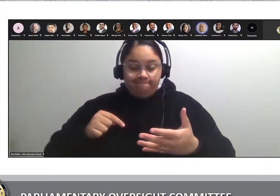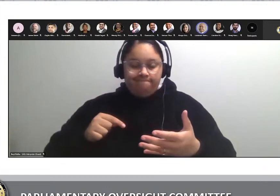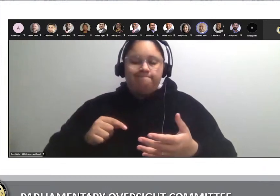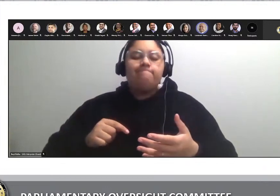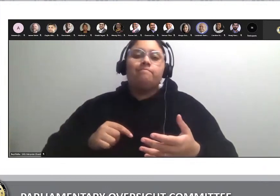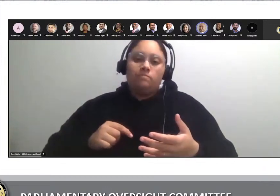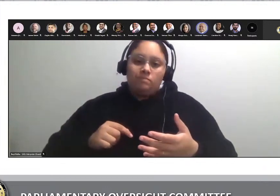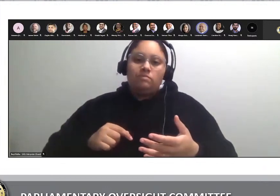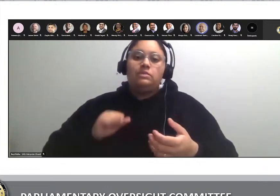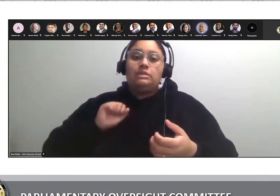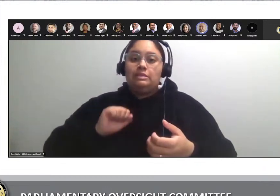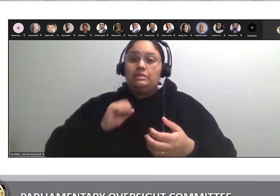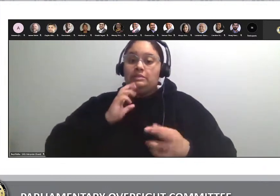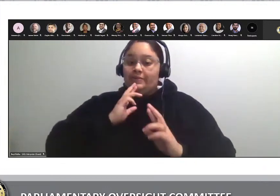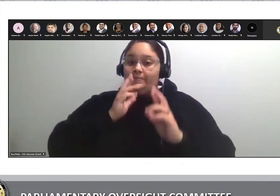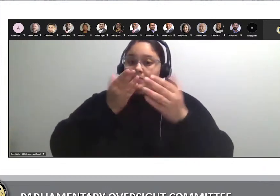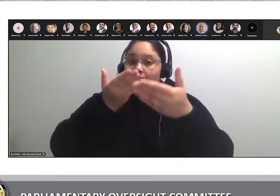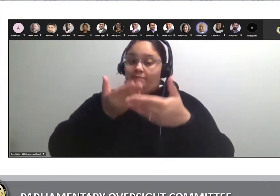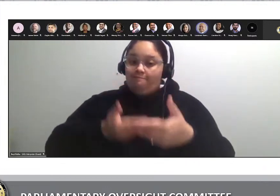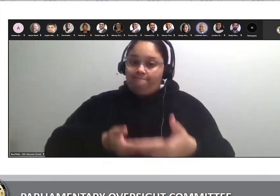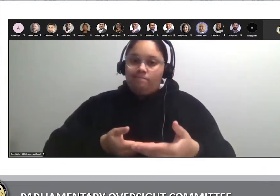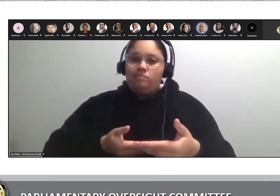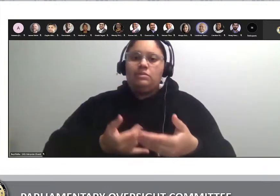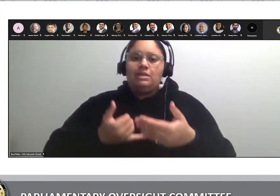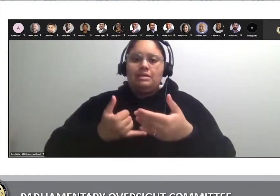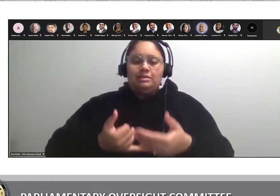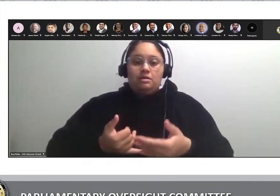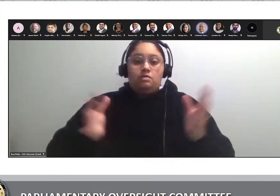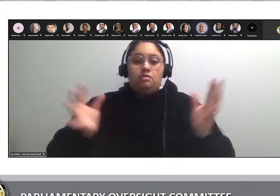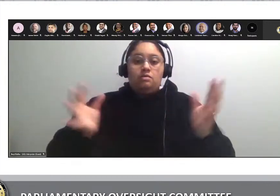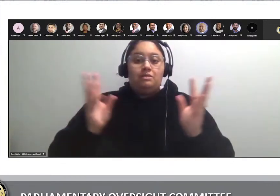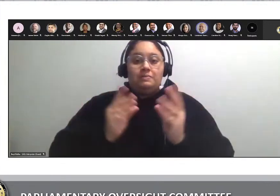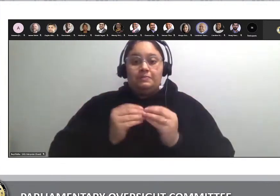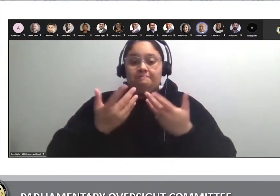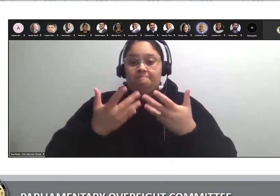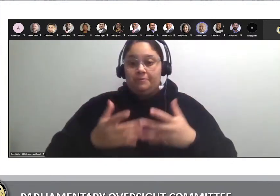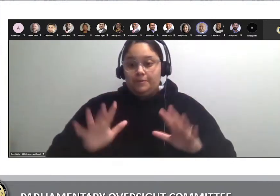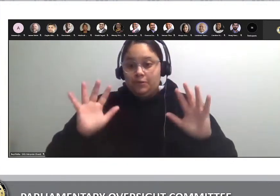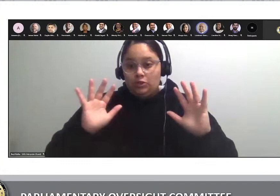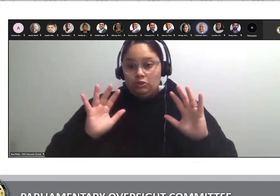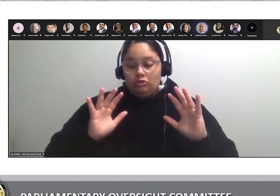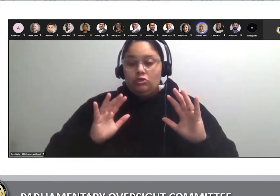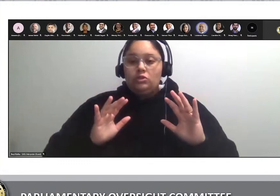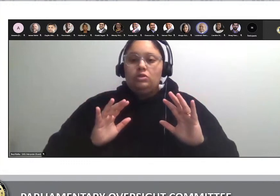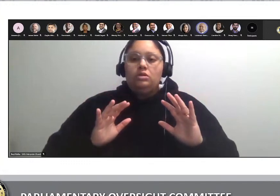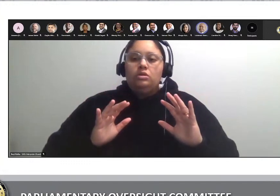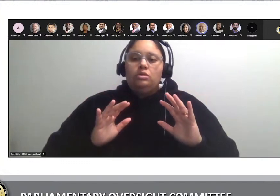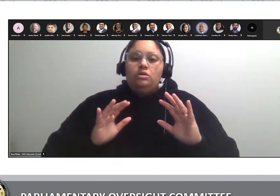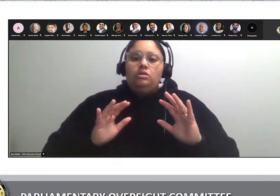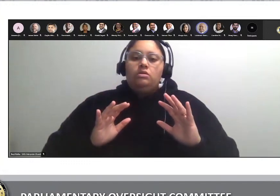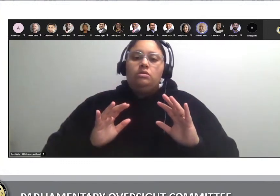then that particular report, having compiled, has to be